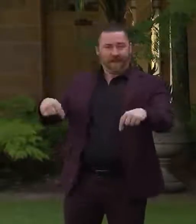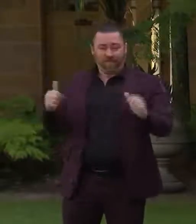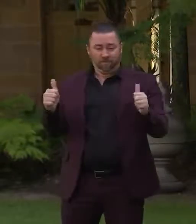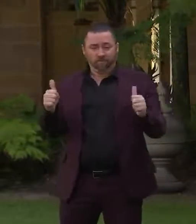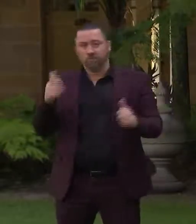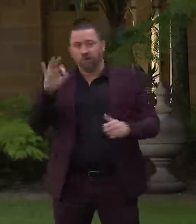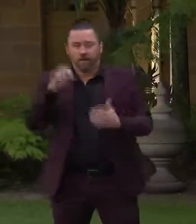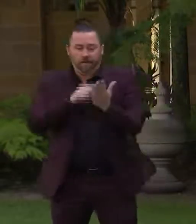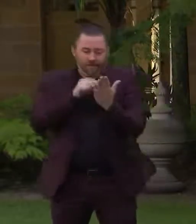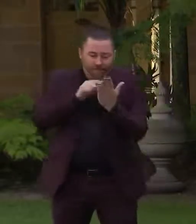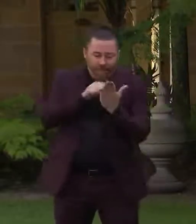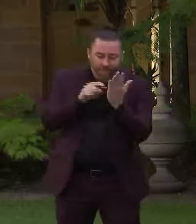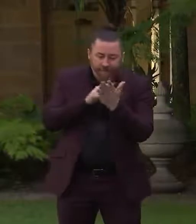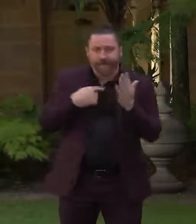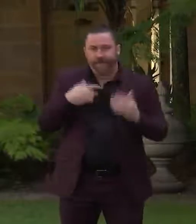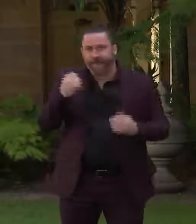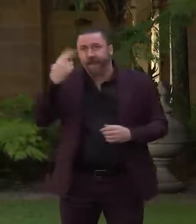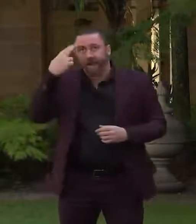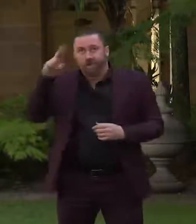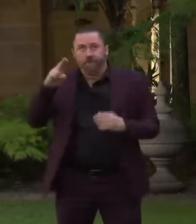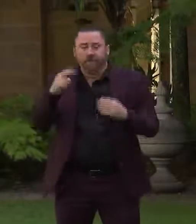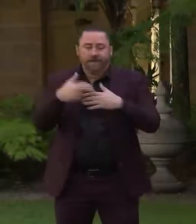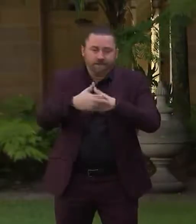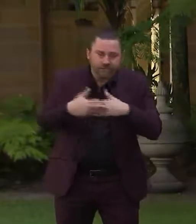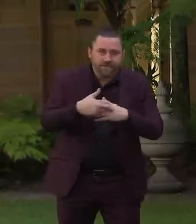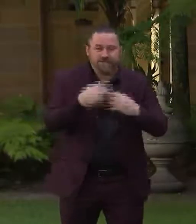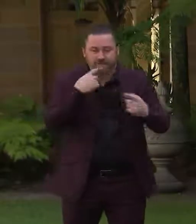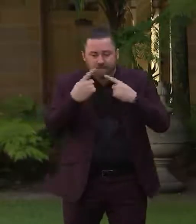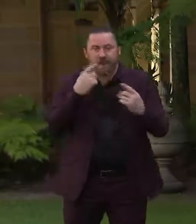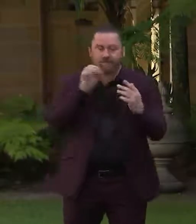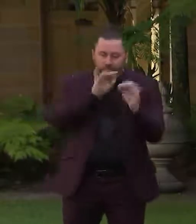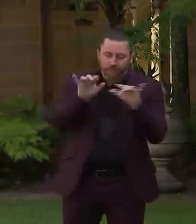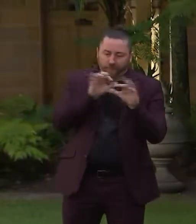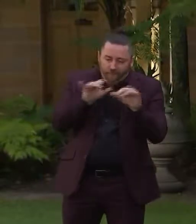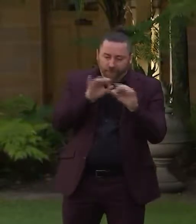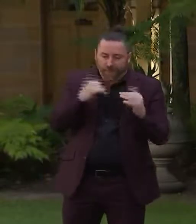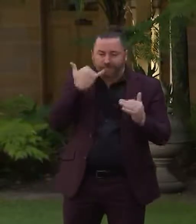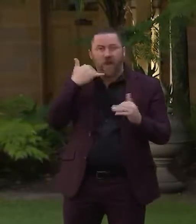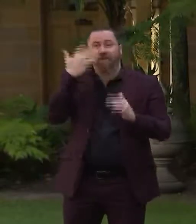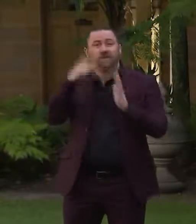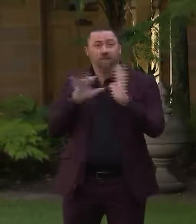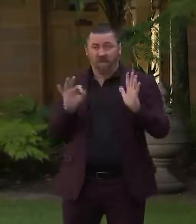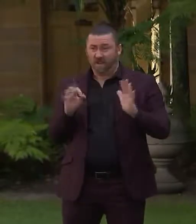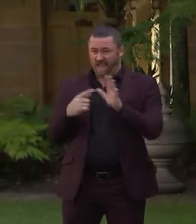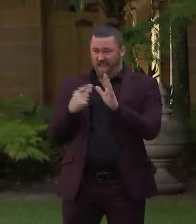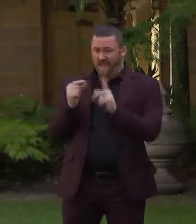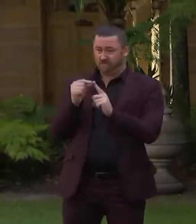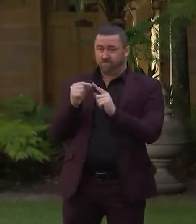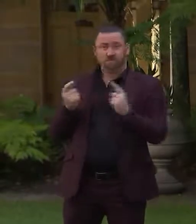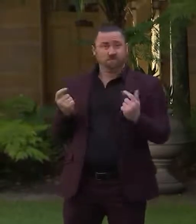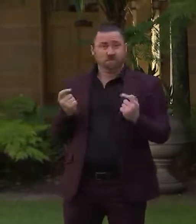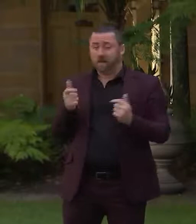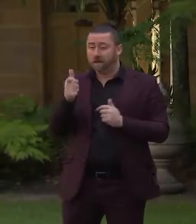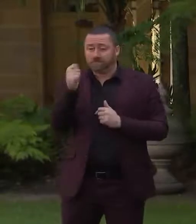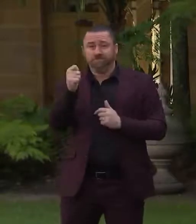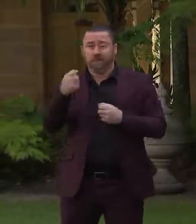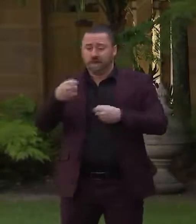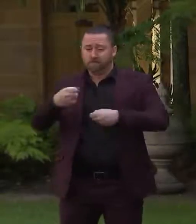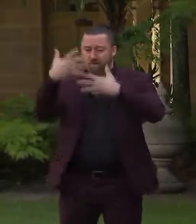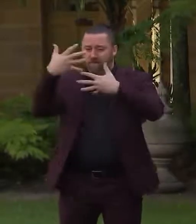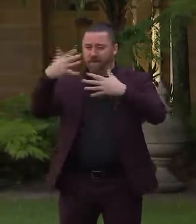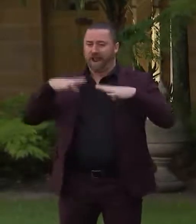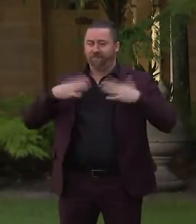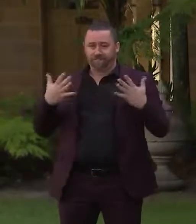there and spend 5 minutes remembering everything about your details. So what we'd like to do is mandate that